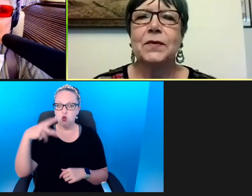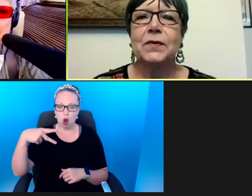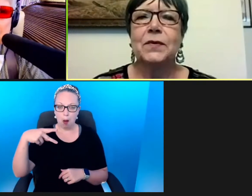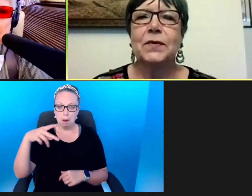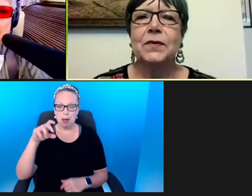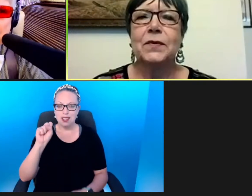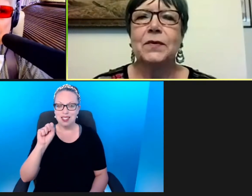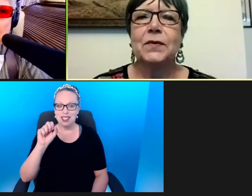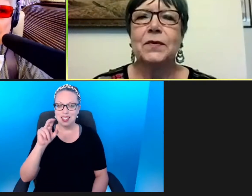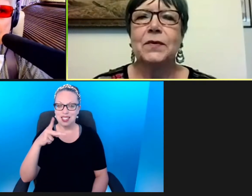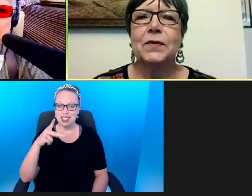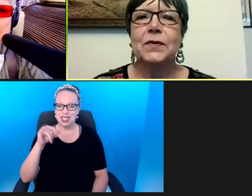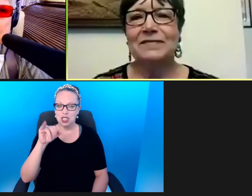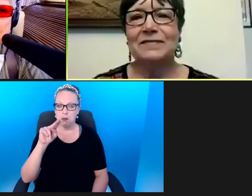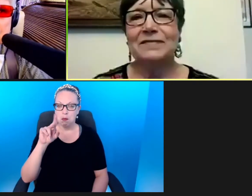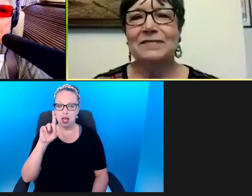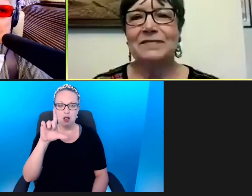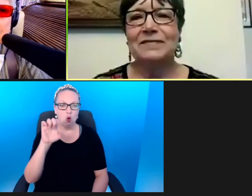primitive way of spinning.